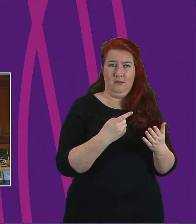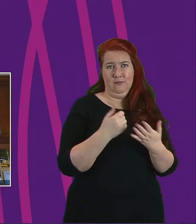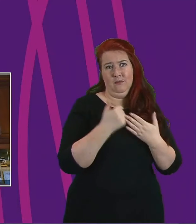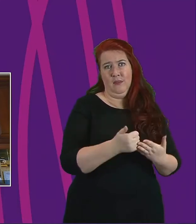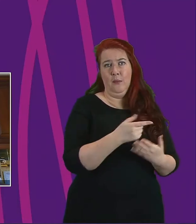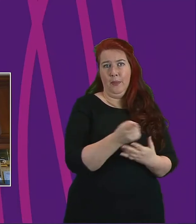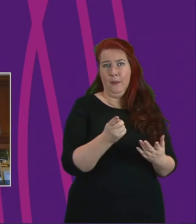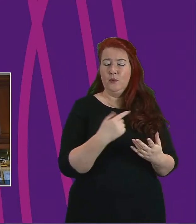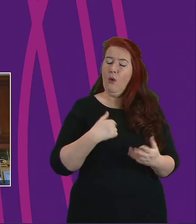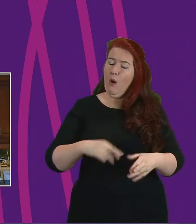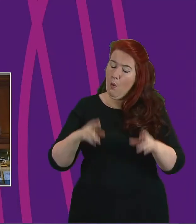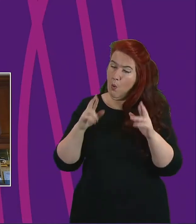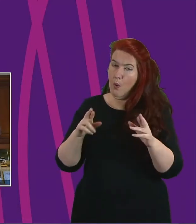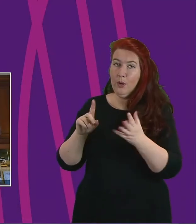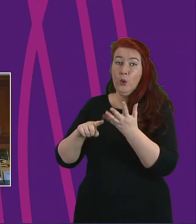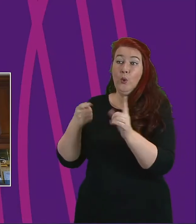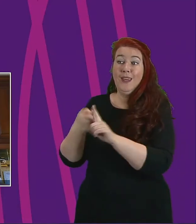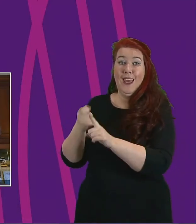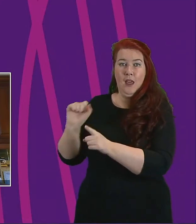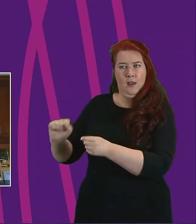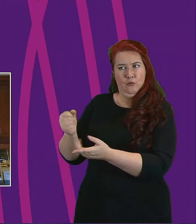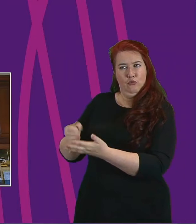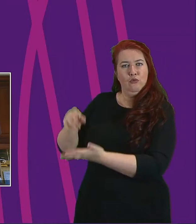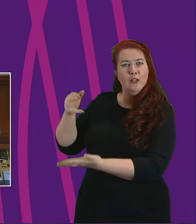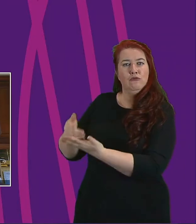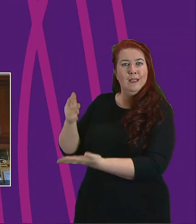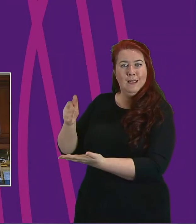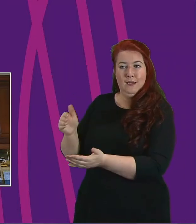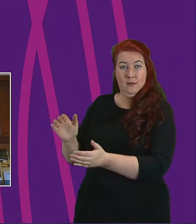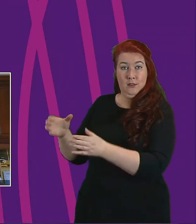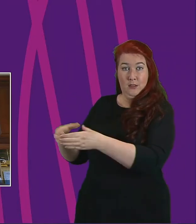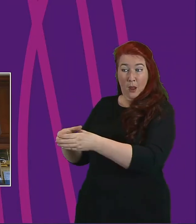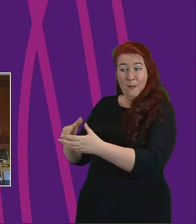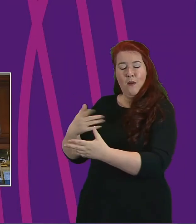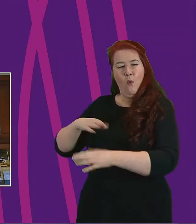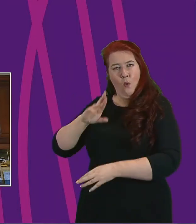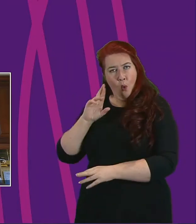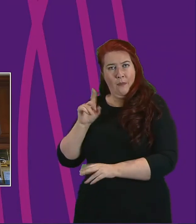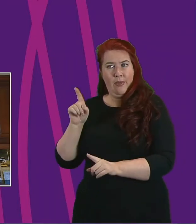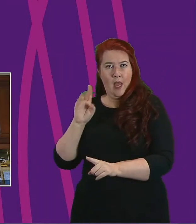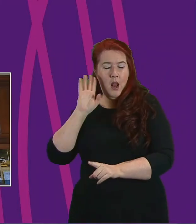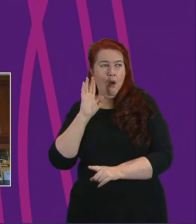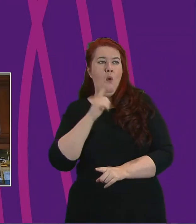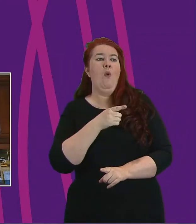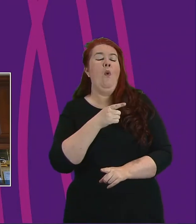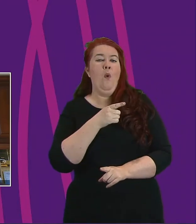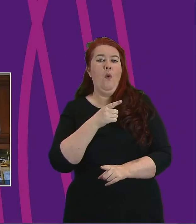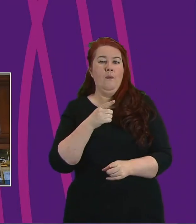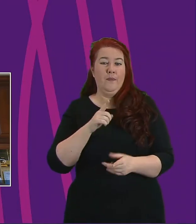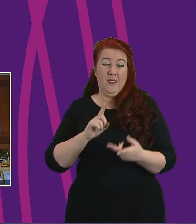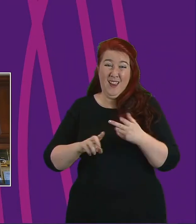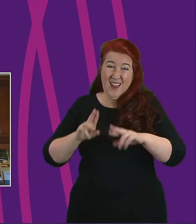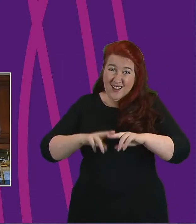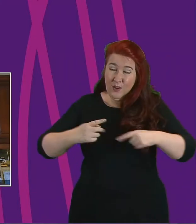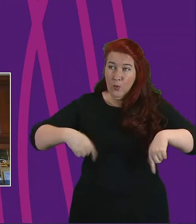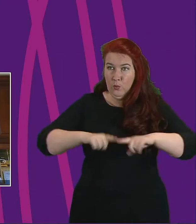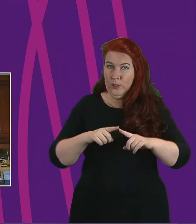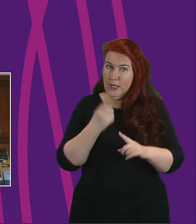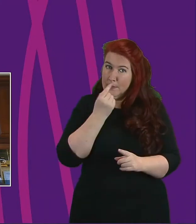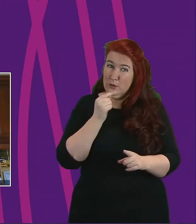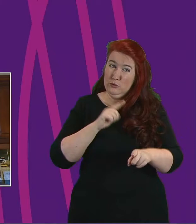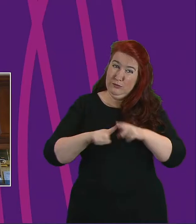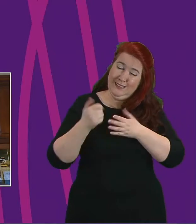hope that the UK Treasury will listen to that very carefully if we are able to